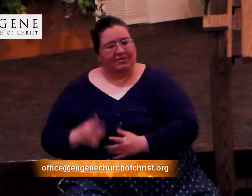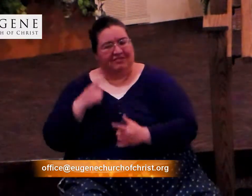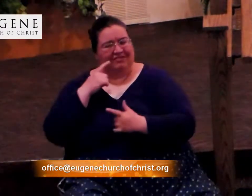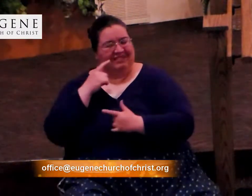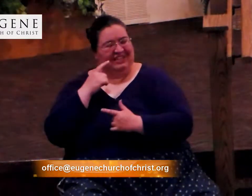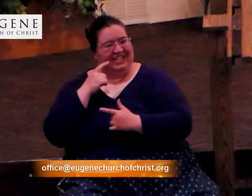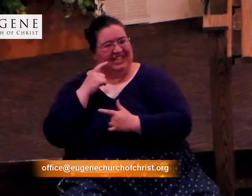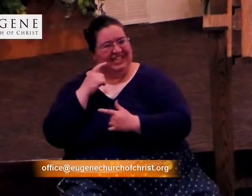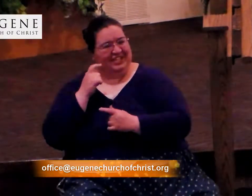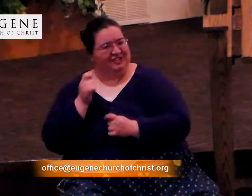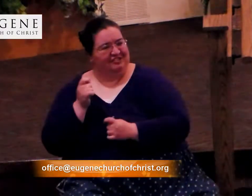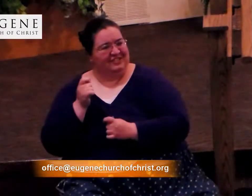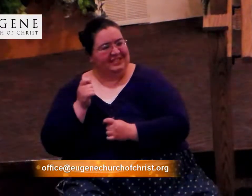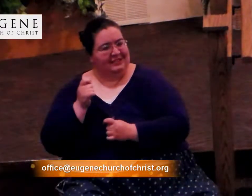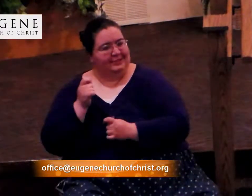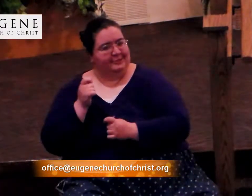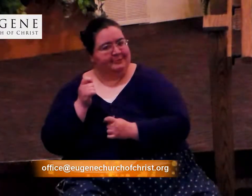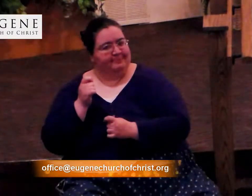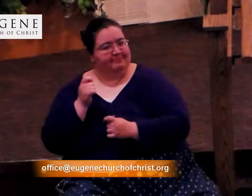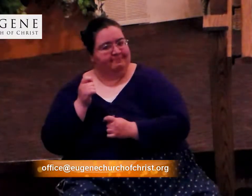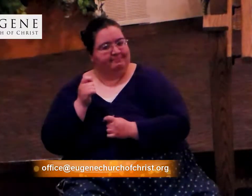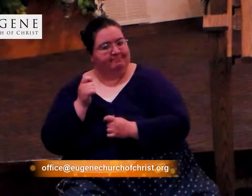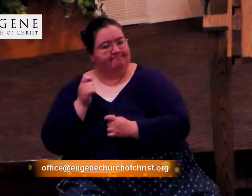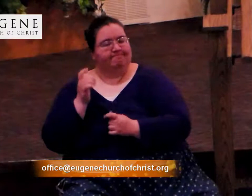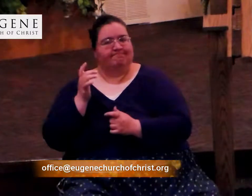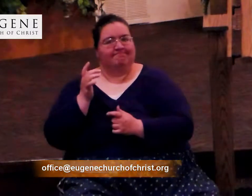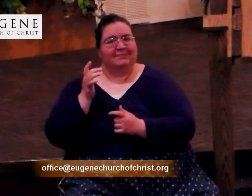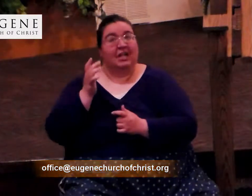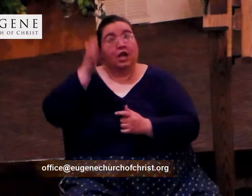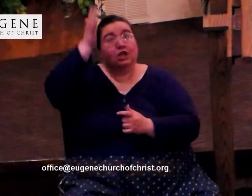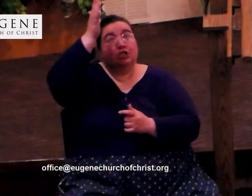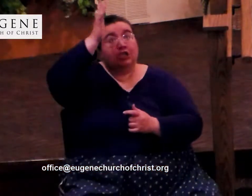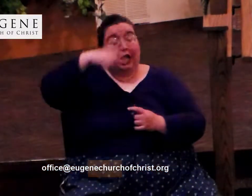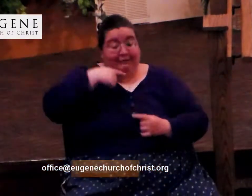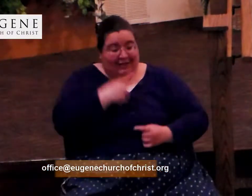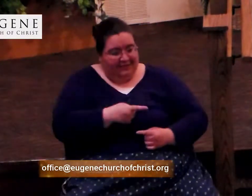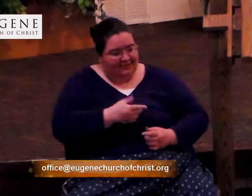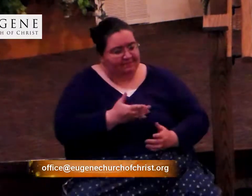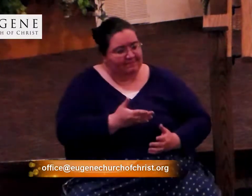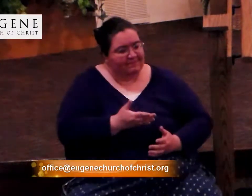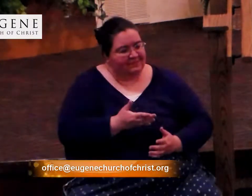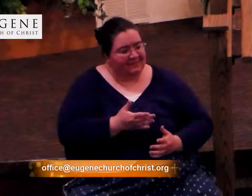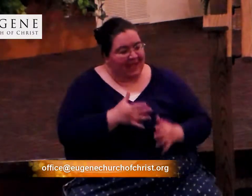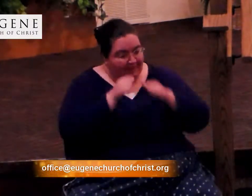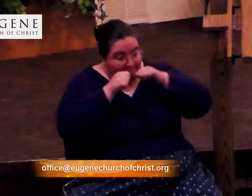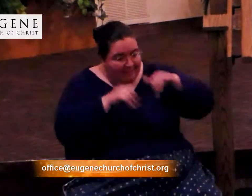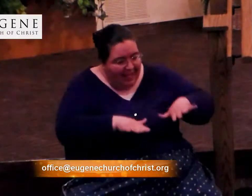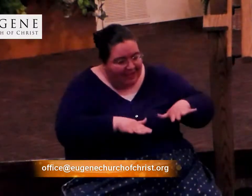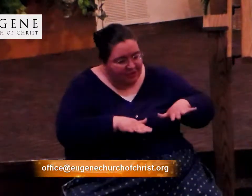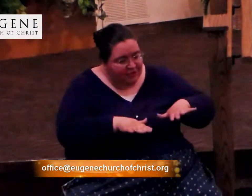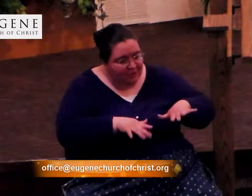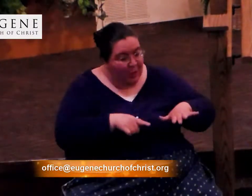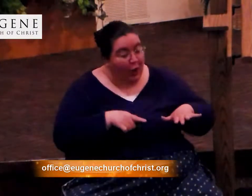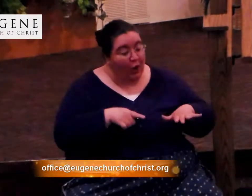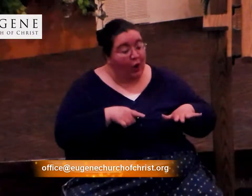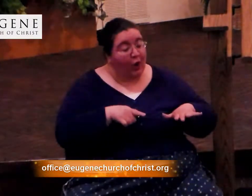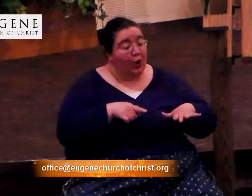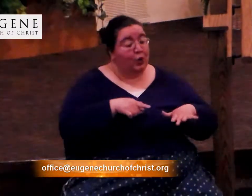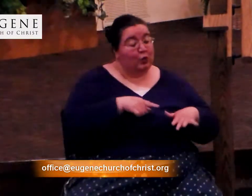turns this after this idea of being blessed. He says, "So that you will be a blessing." Now, all these good things are going to happen to you, not just for you, but